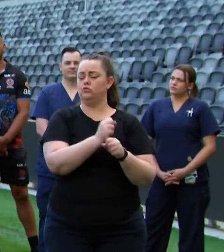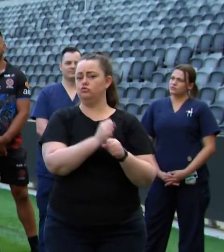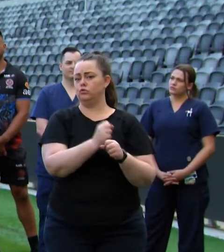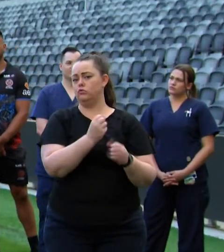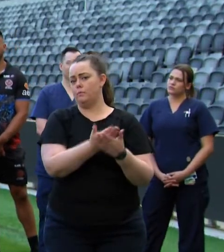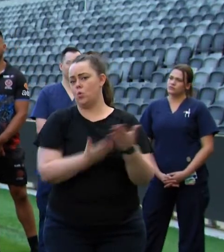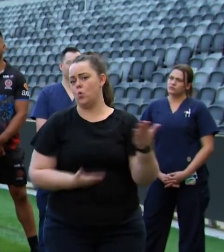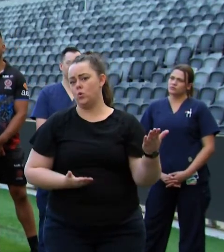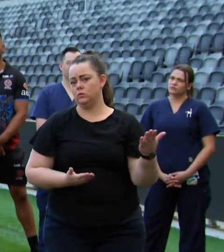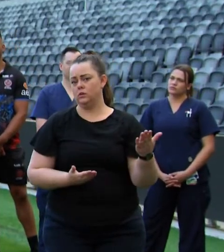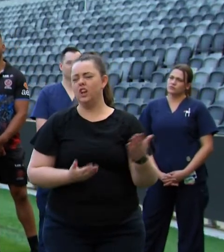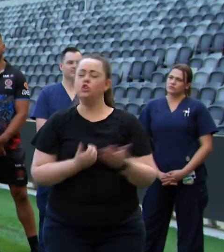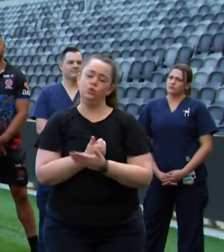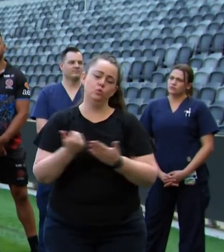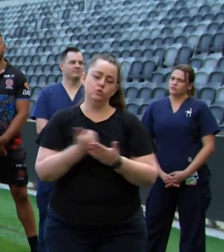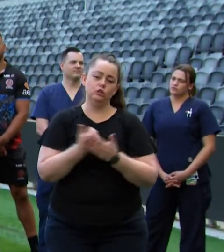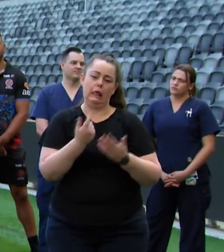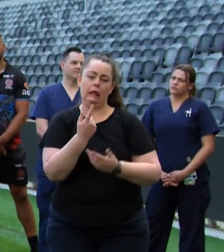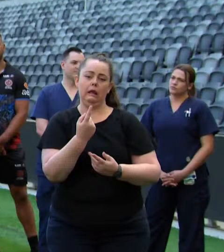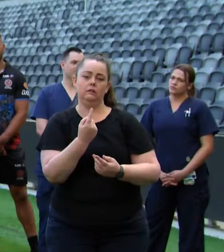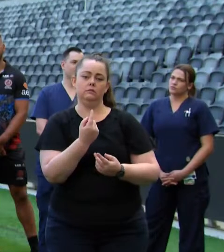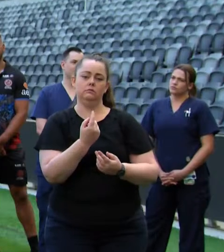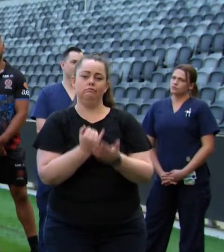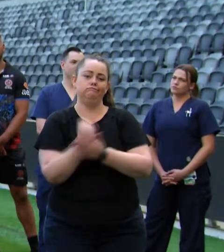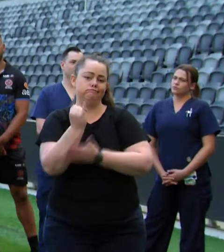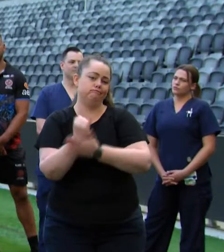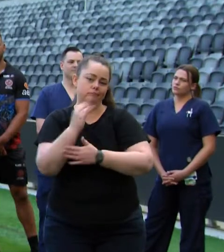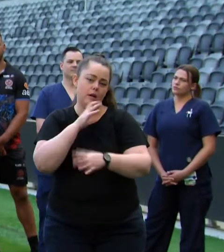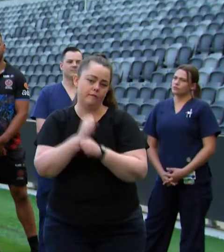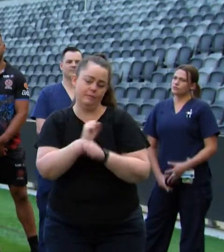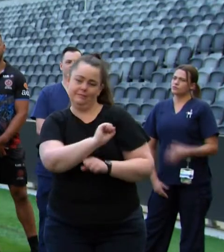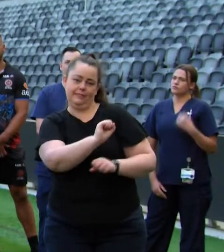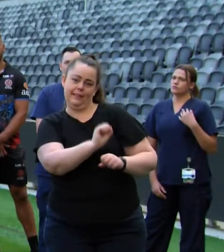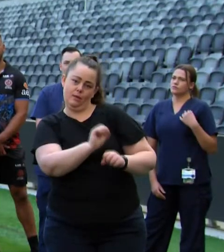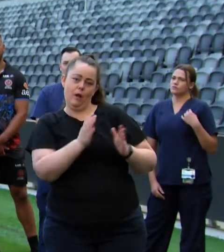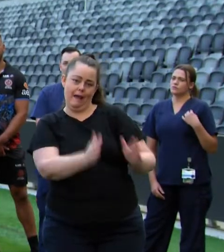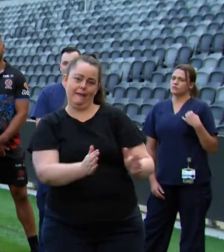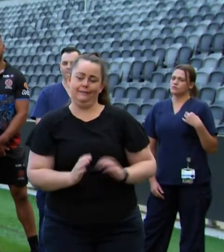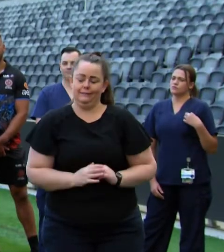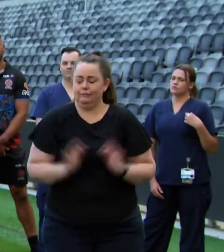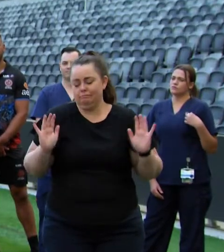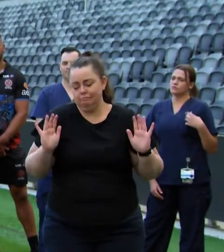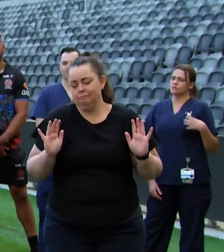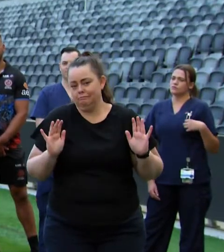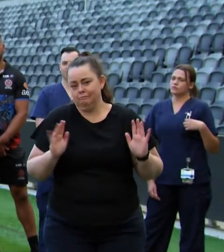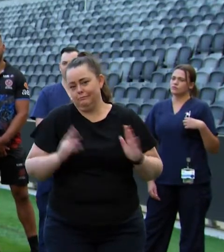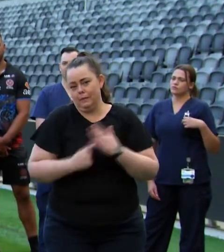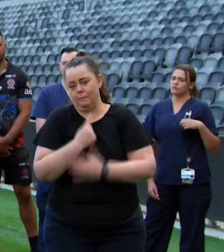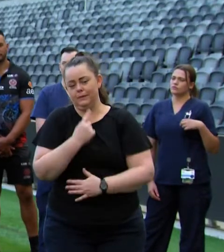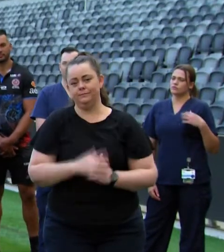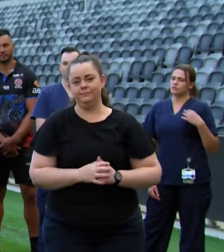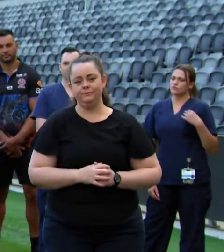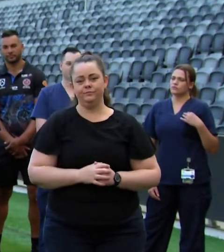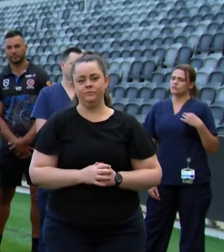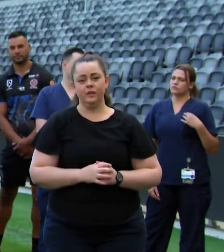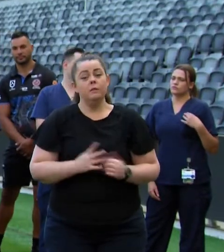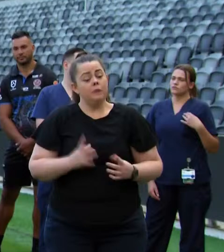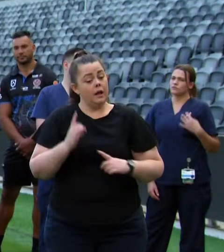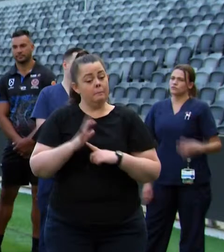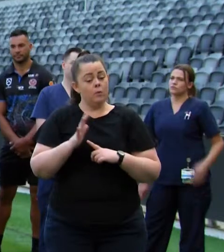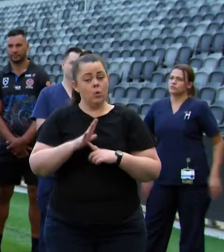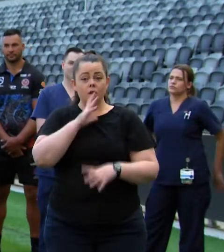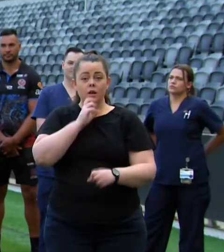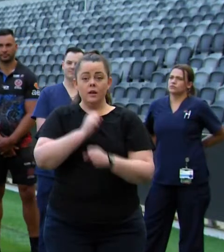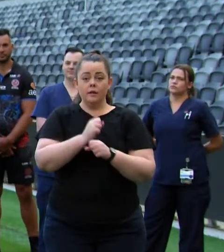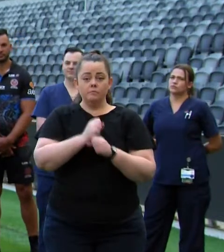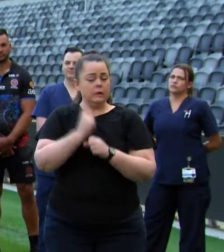generally scathing on government. That's just the nature of the reporting. What's important is that the government considers it, the